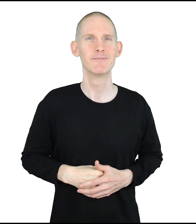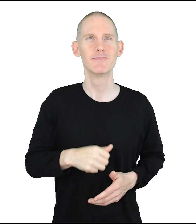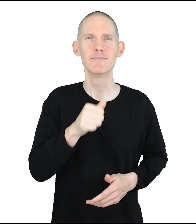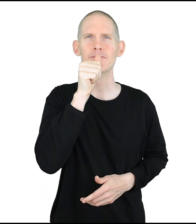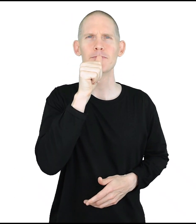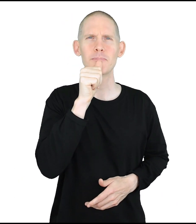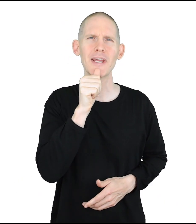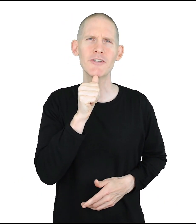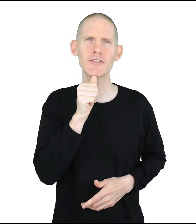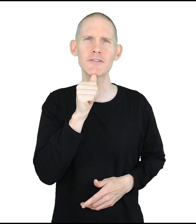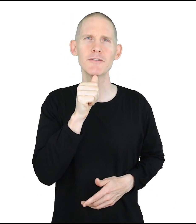Patient,